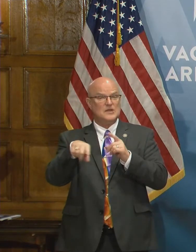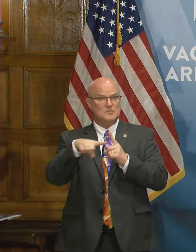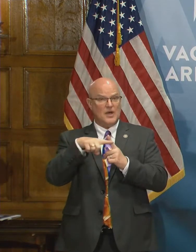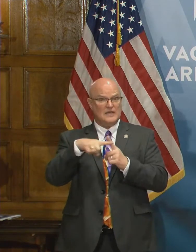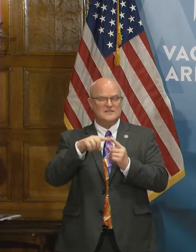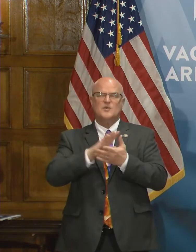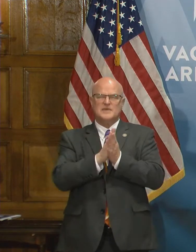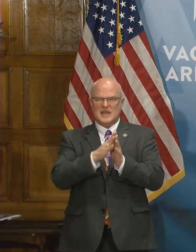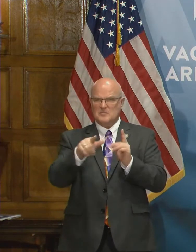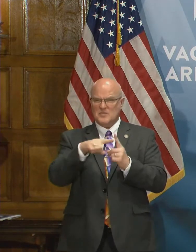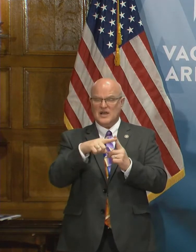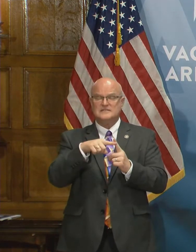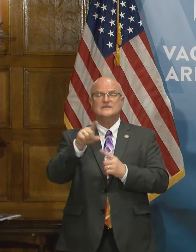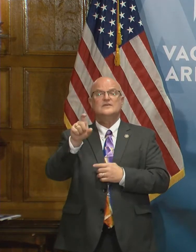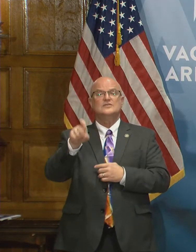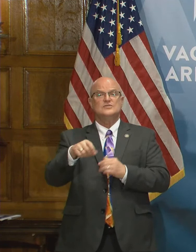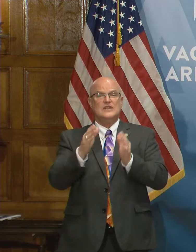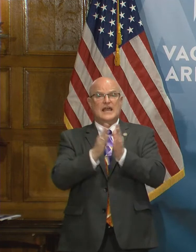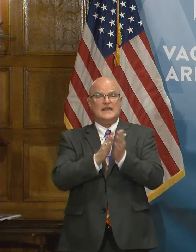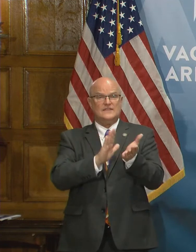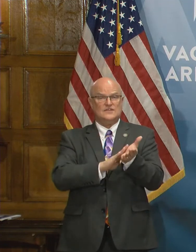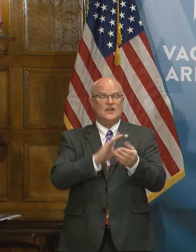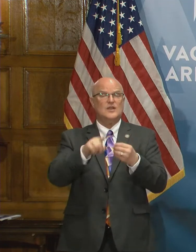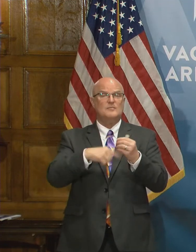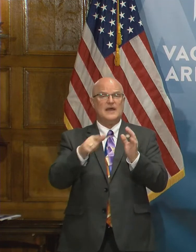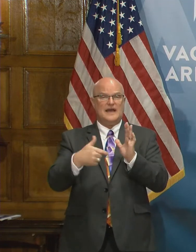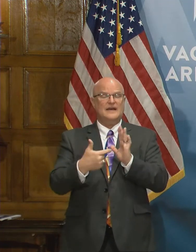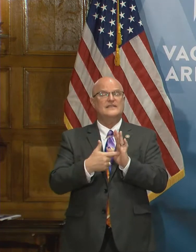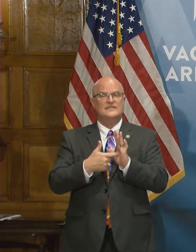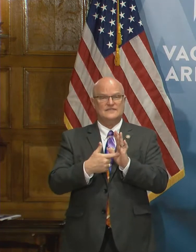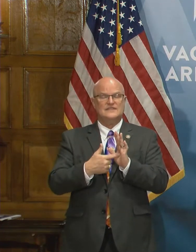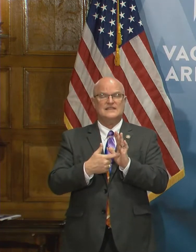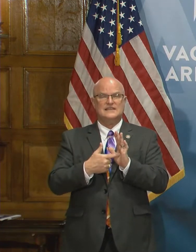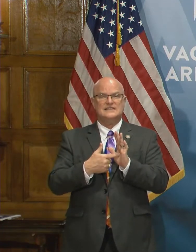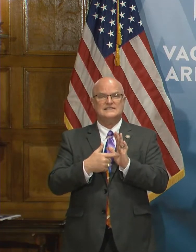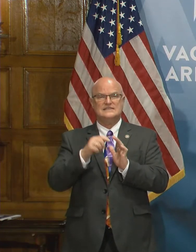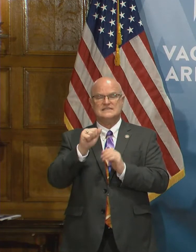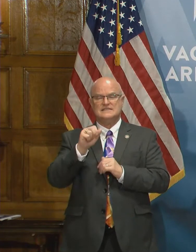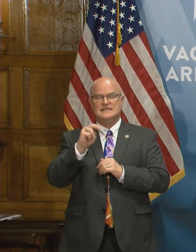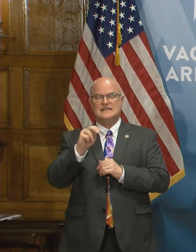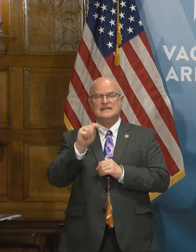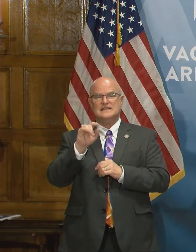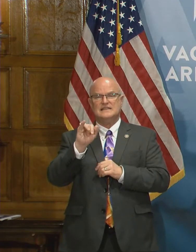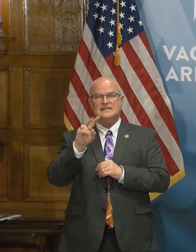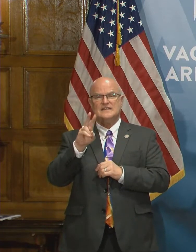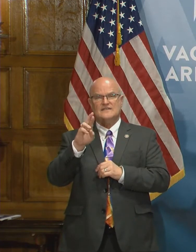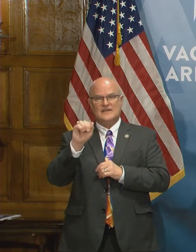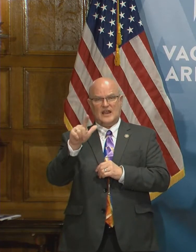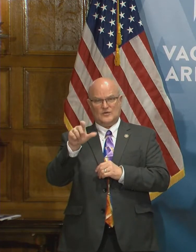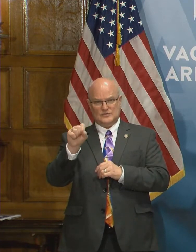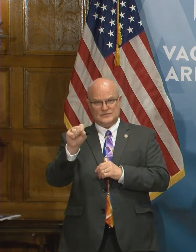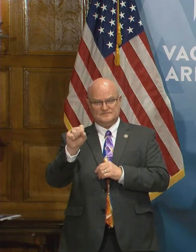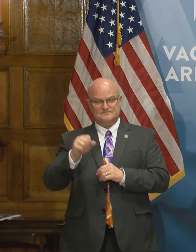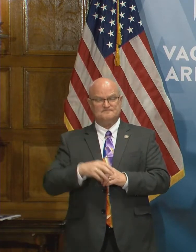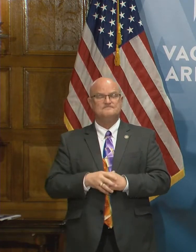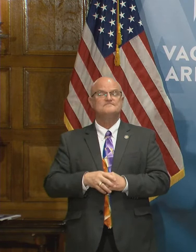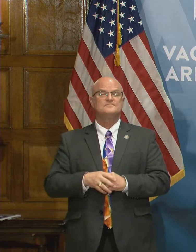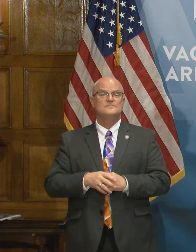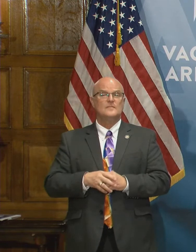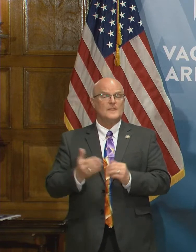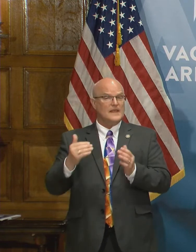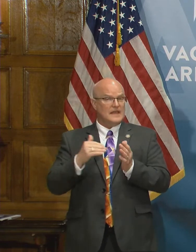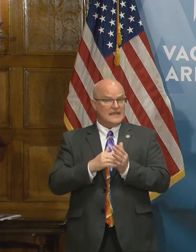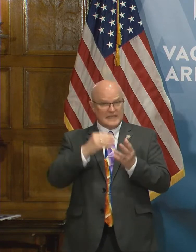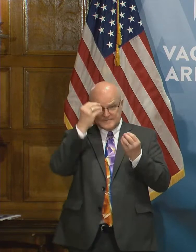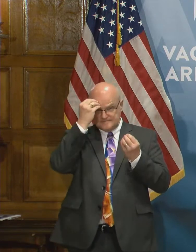positive or become positive should ask their physicians about these antivirals. Again, I also want to